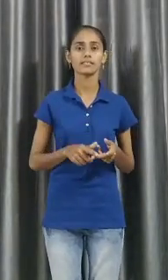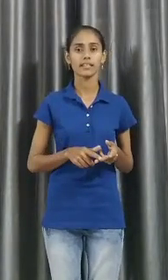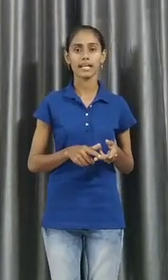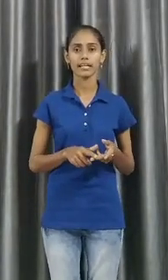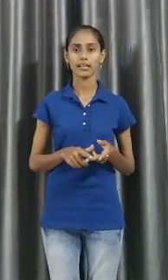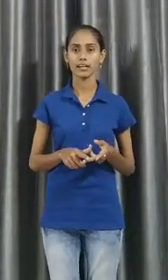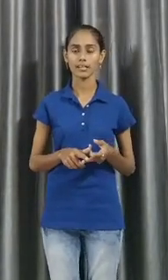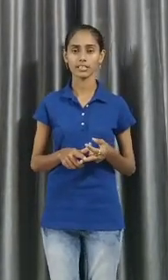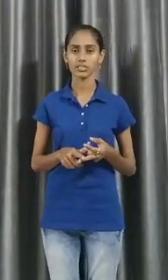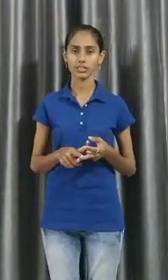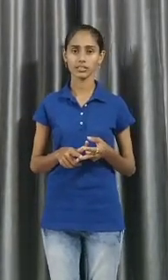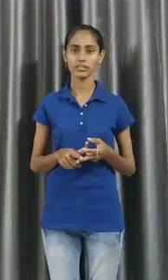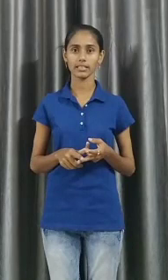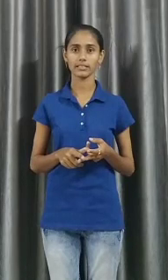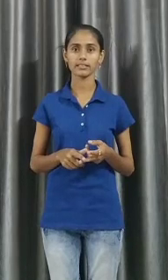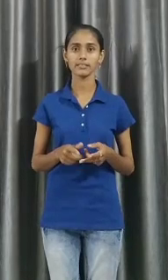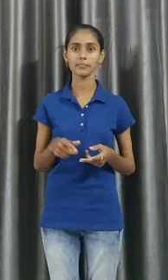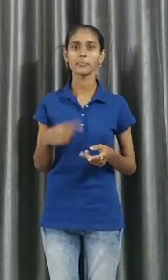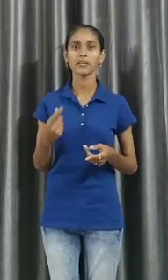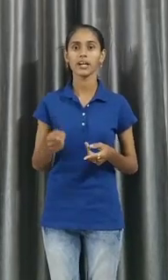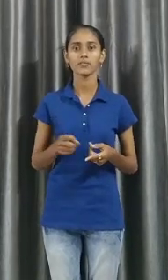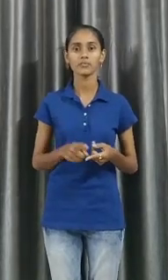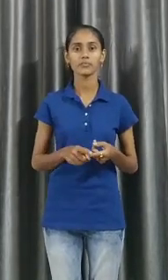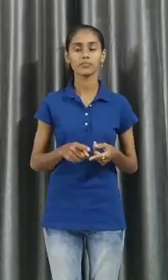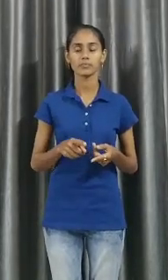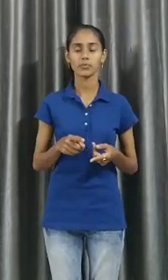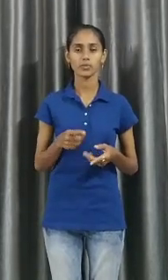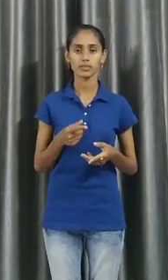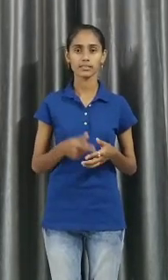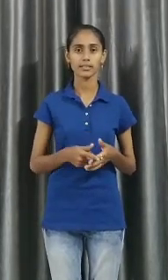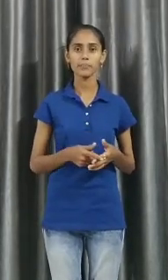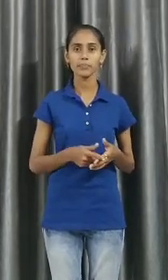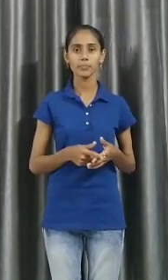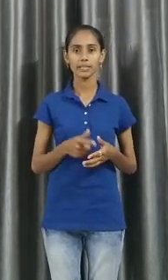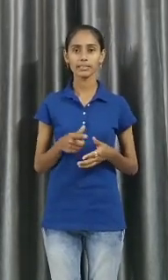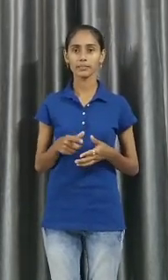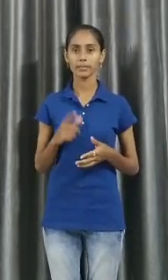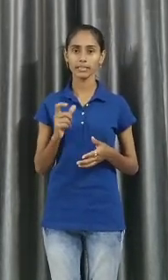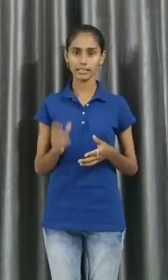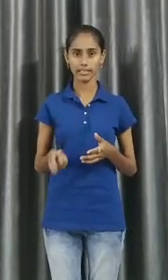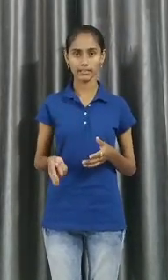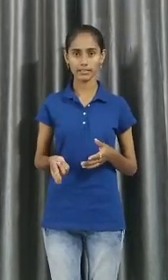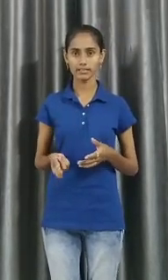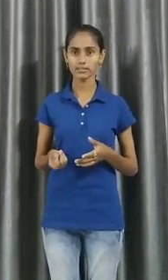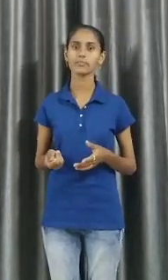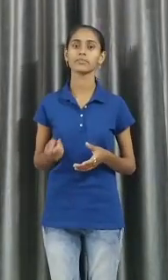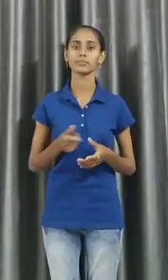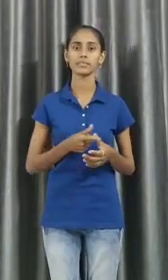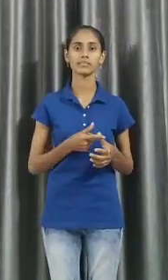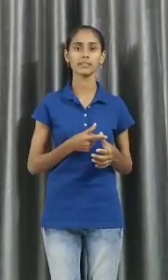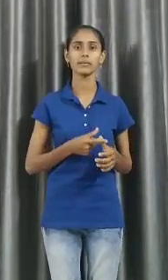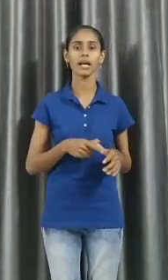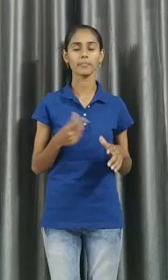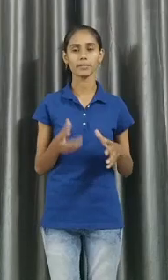is a hierarchical inheritance, and fourth is a multiple inheritance, fifth is a